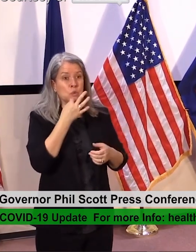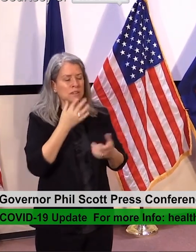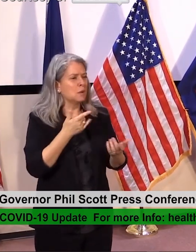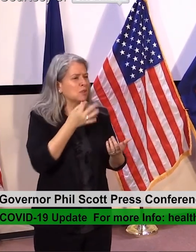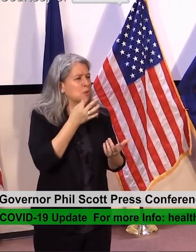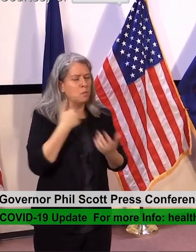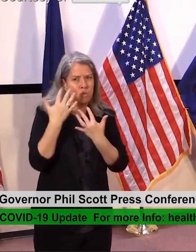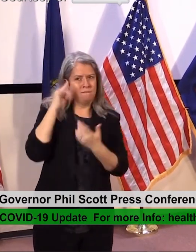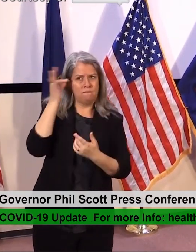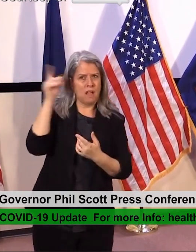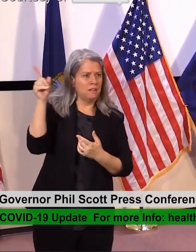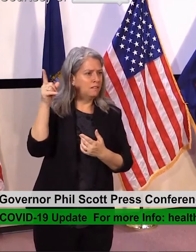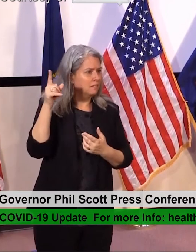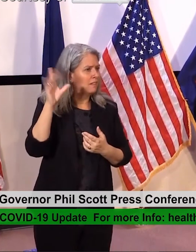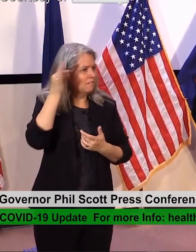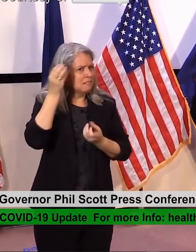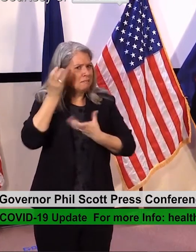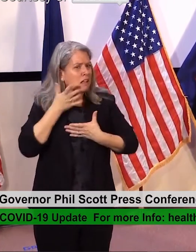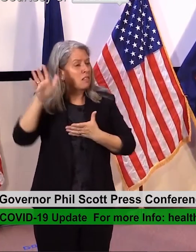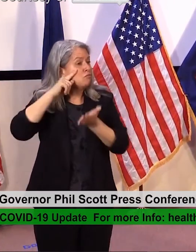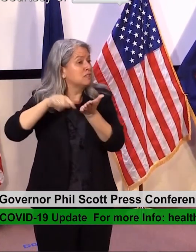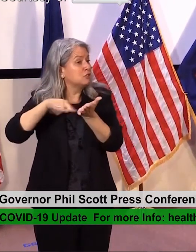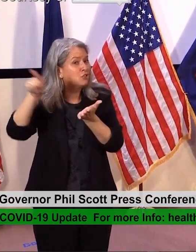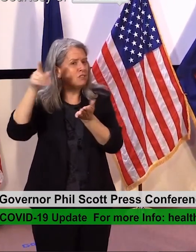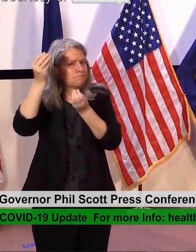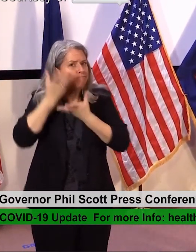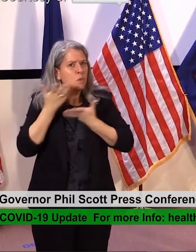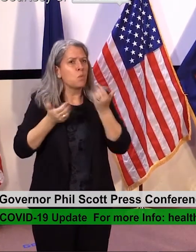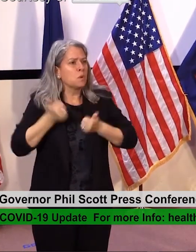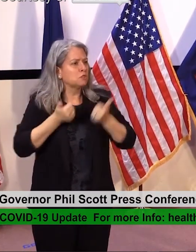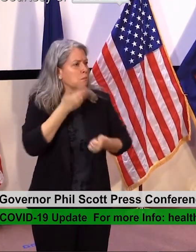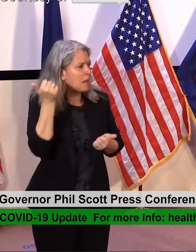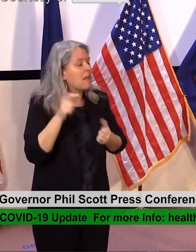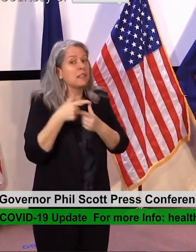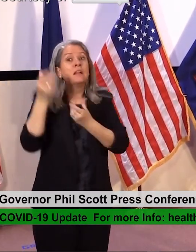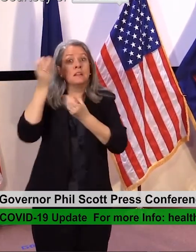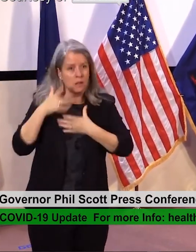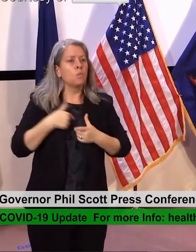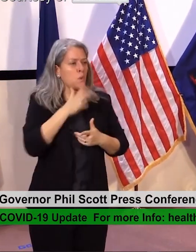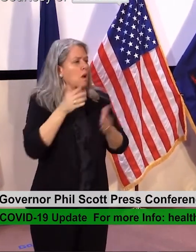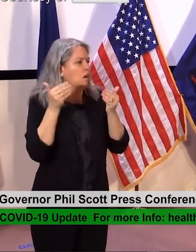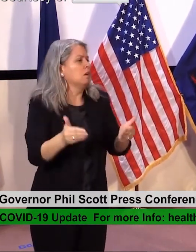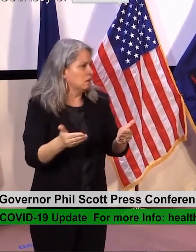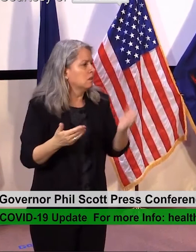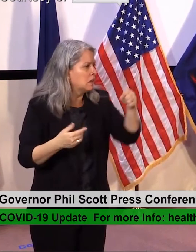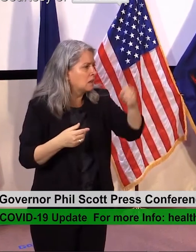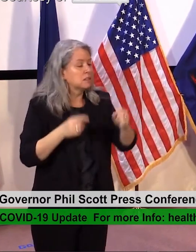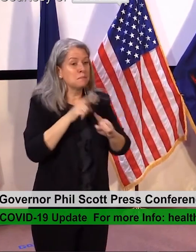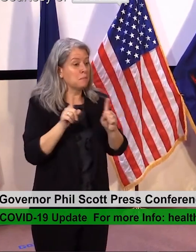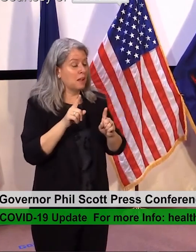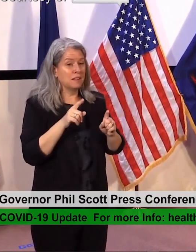we're waiting for federal guidance on this, the CDC guidance. But at the same time, I think, as you heard in the